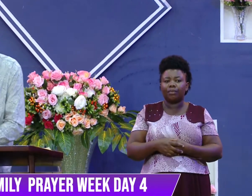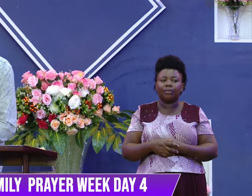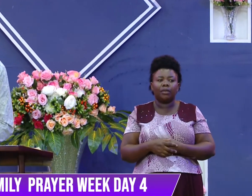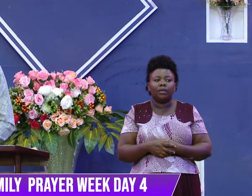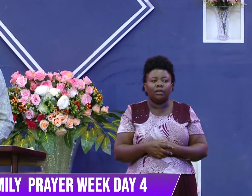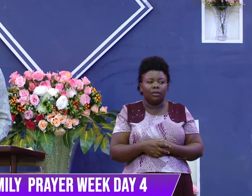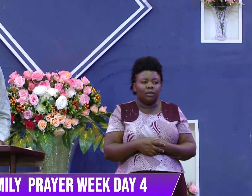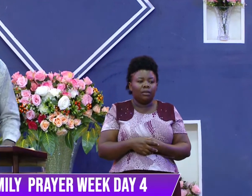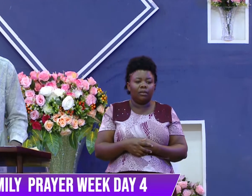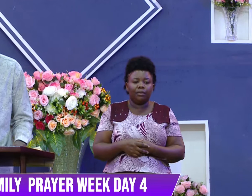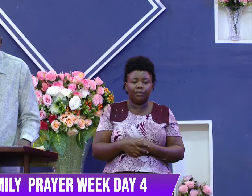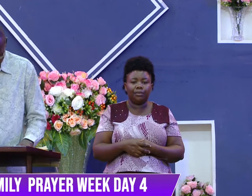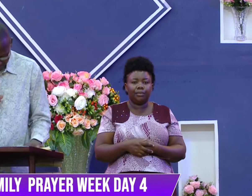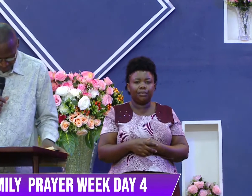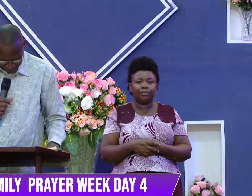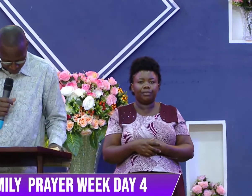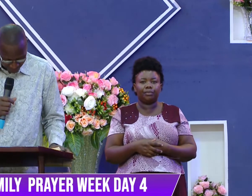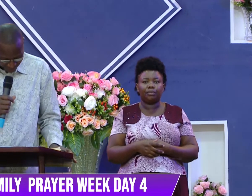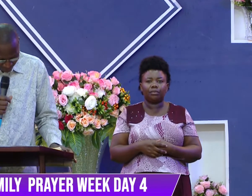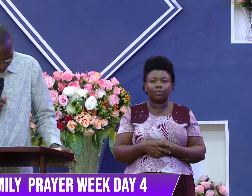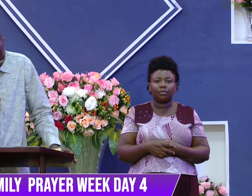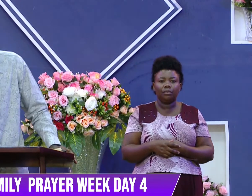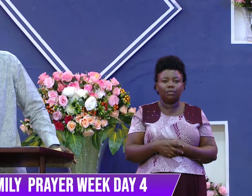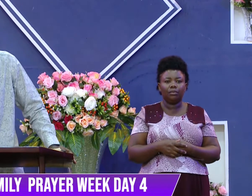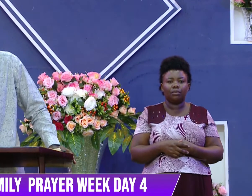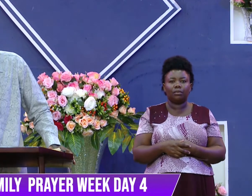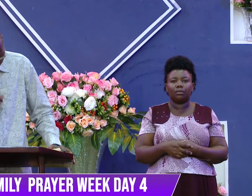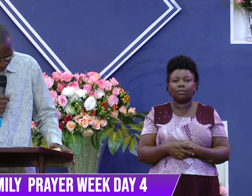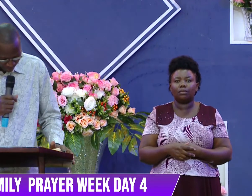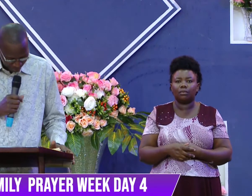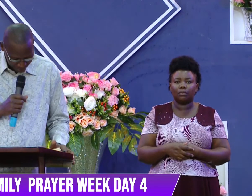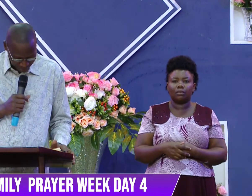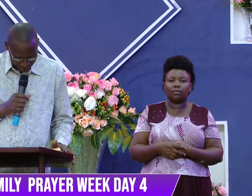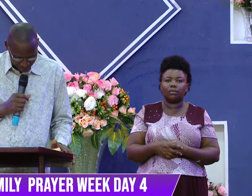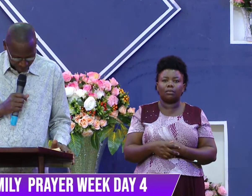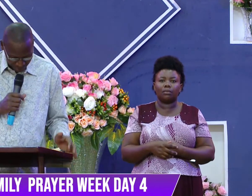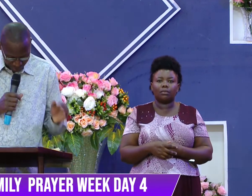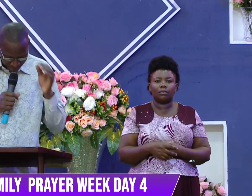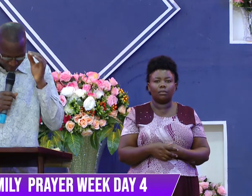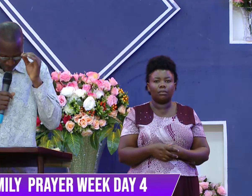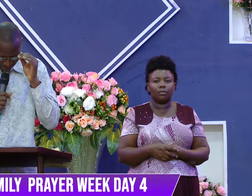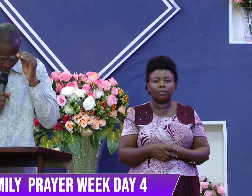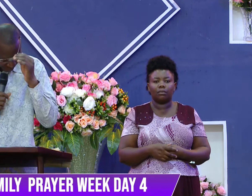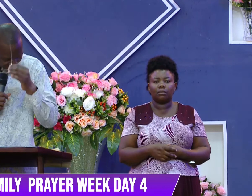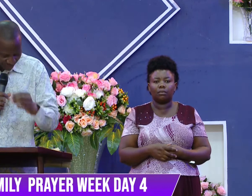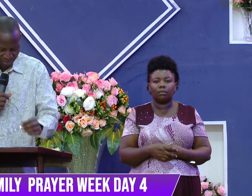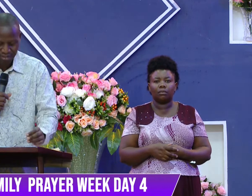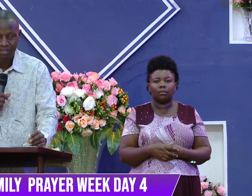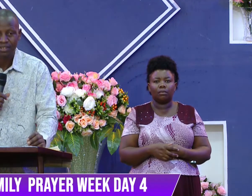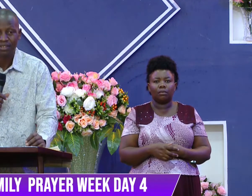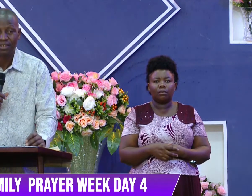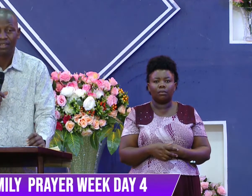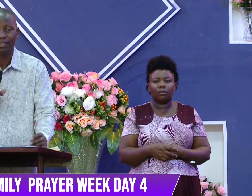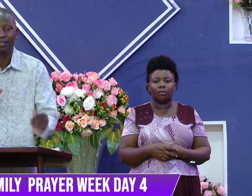5 verse 13 says, you are the salt of the earth, but if the salt loses its saltness, how can it be made salty